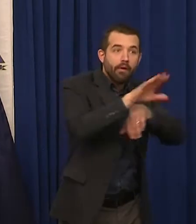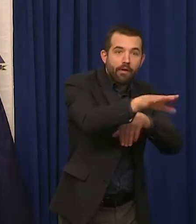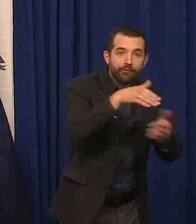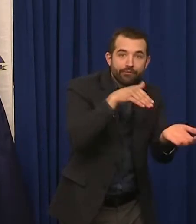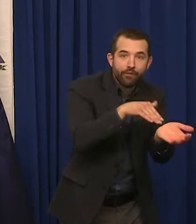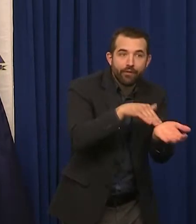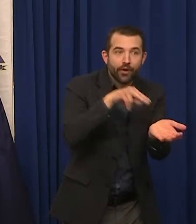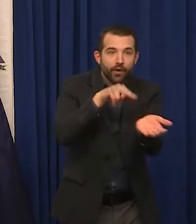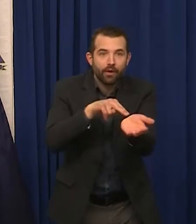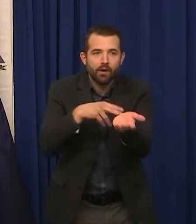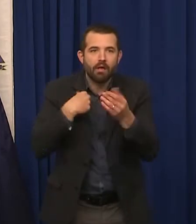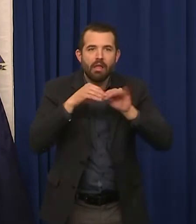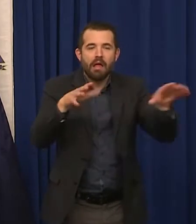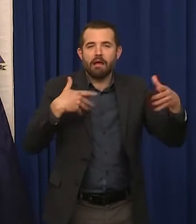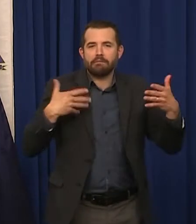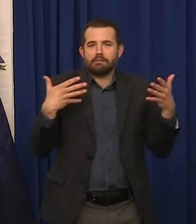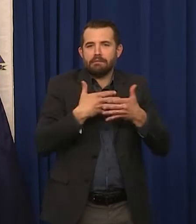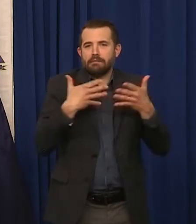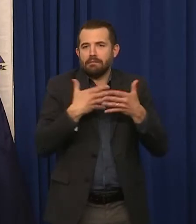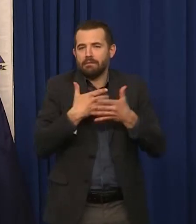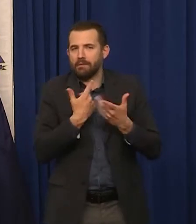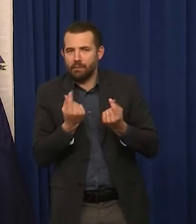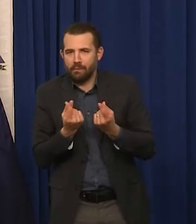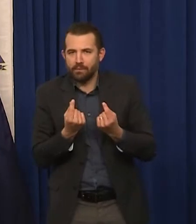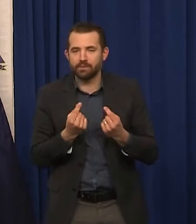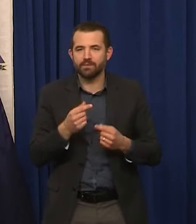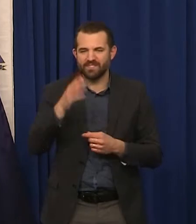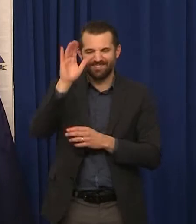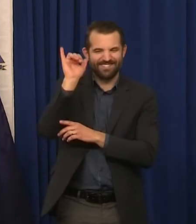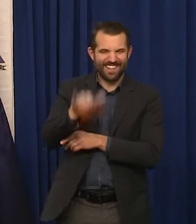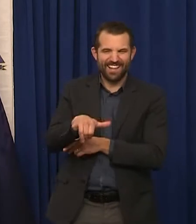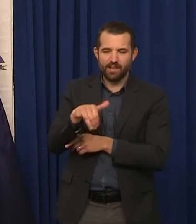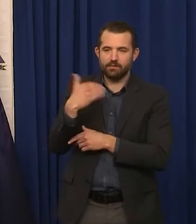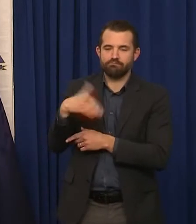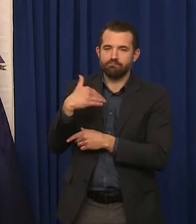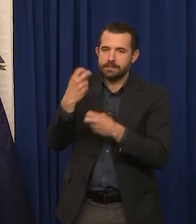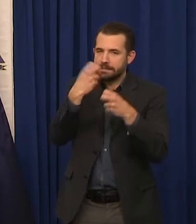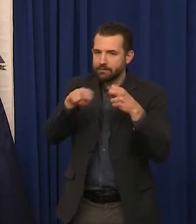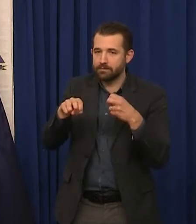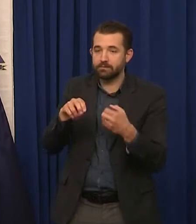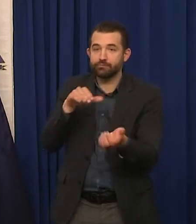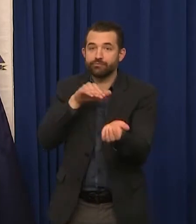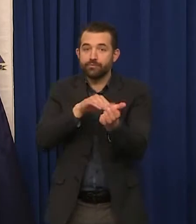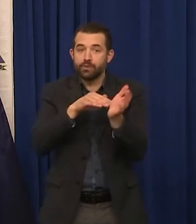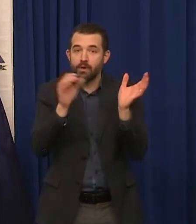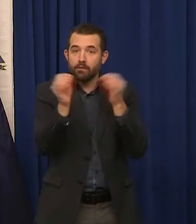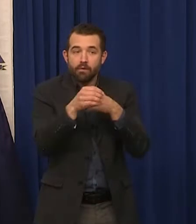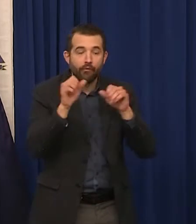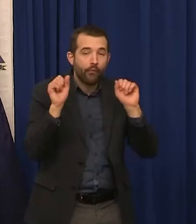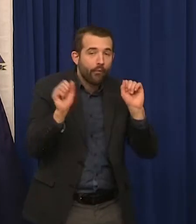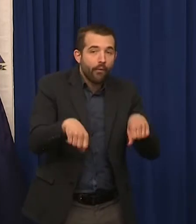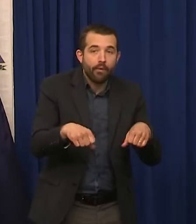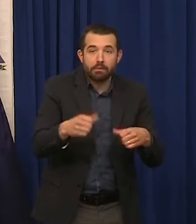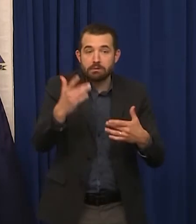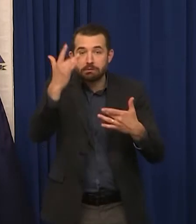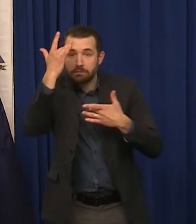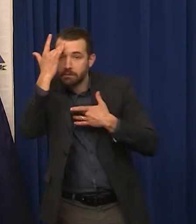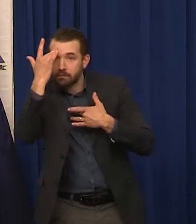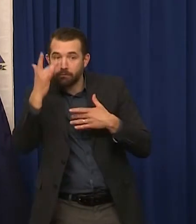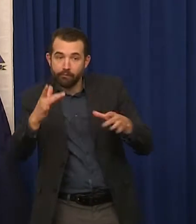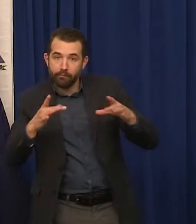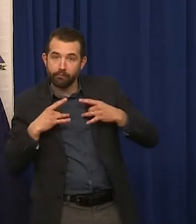be exposed to COVID-19 by virtue of going to the doctor's office or going to the hospital. And you may also